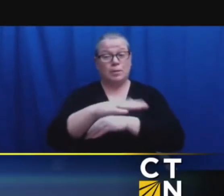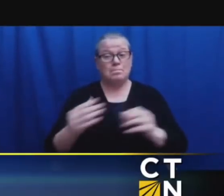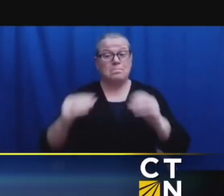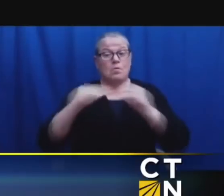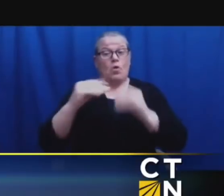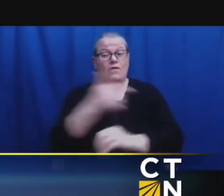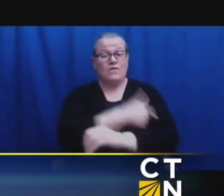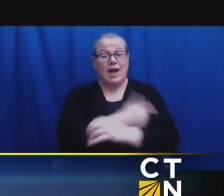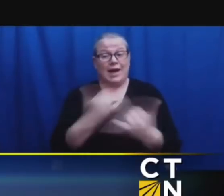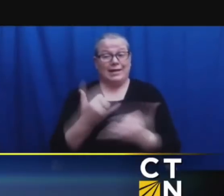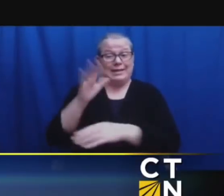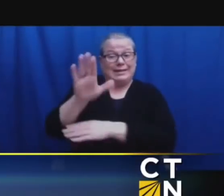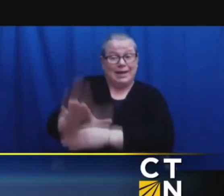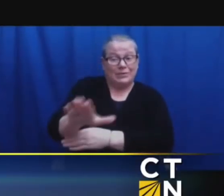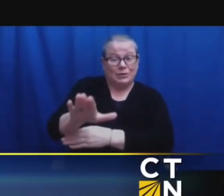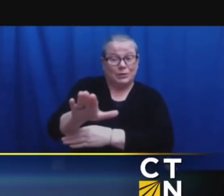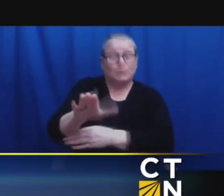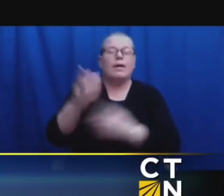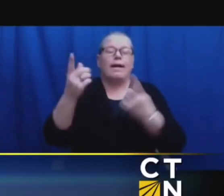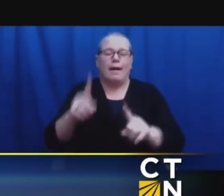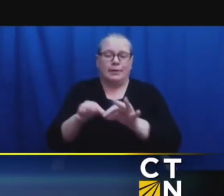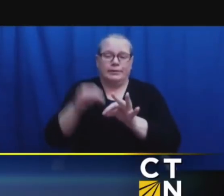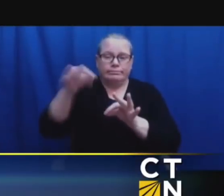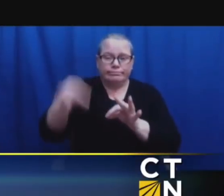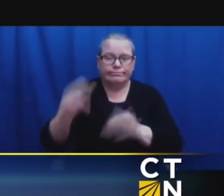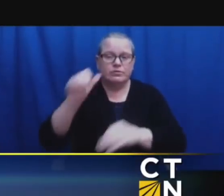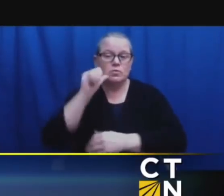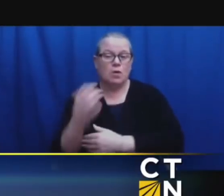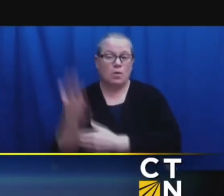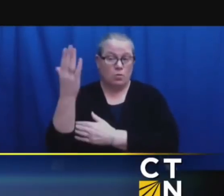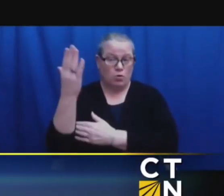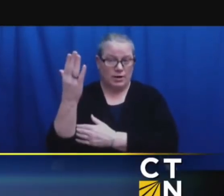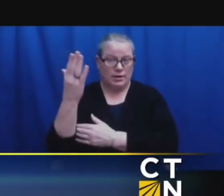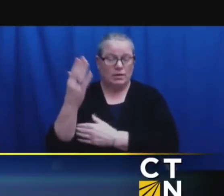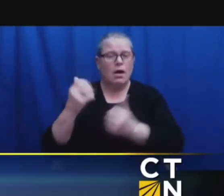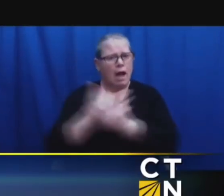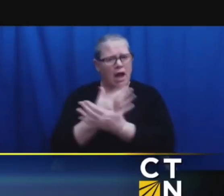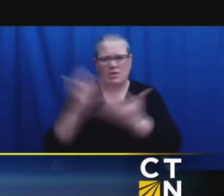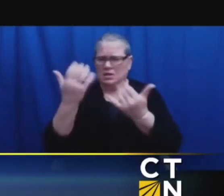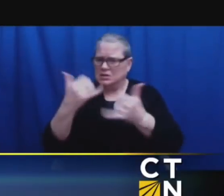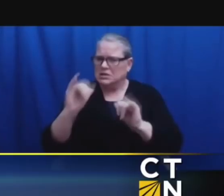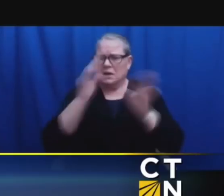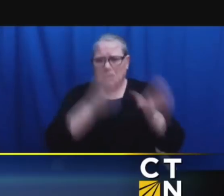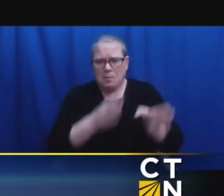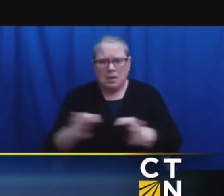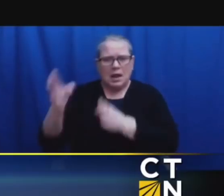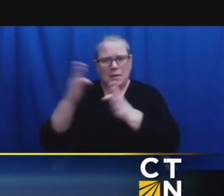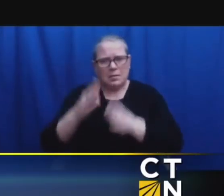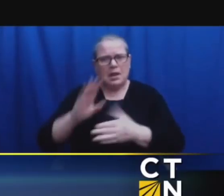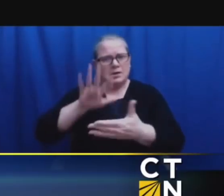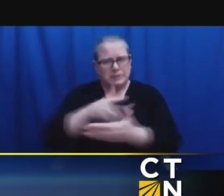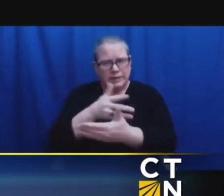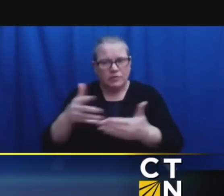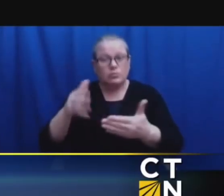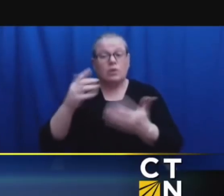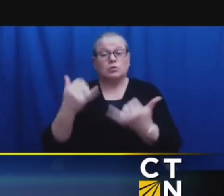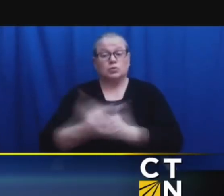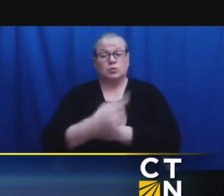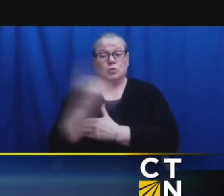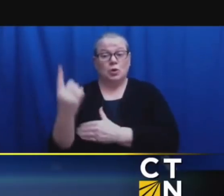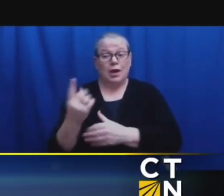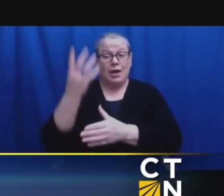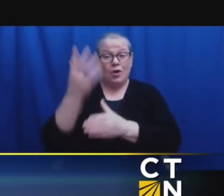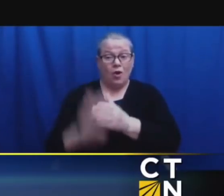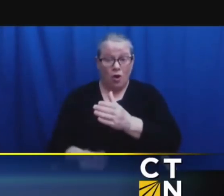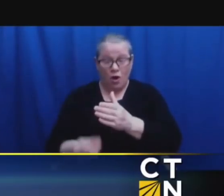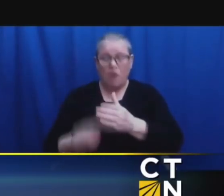is still on track. And as you can see, we'll make up for that lost day, and everybody will be caught up by